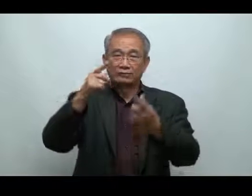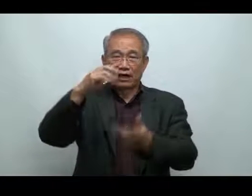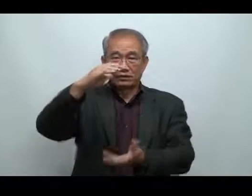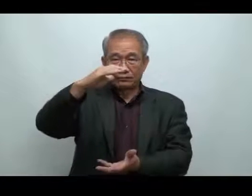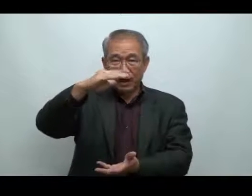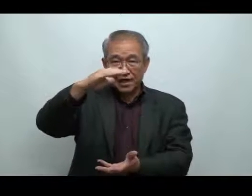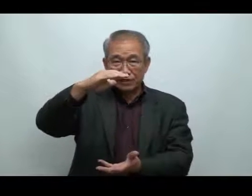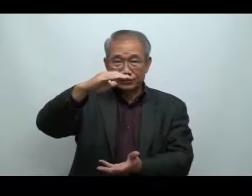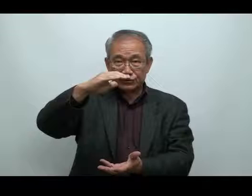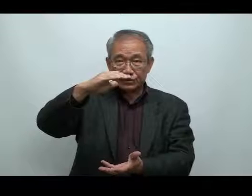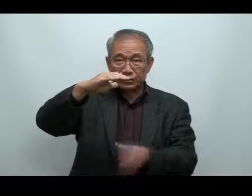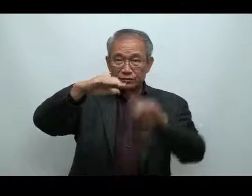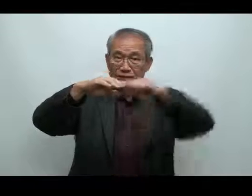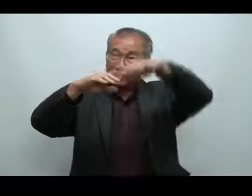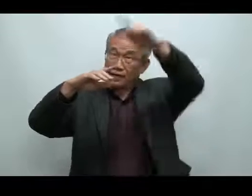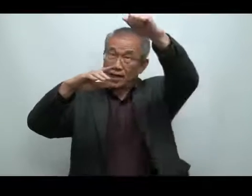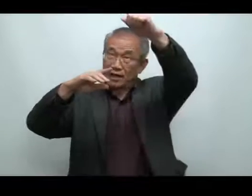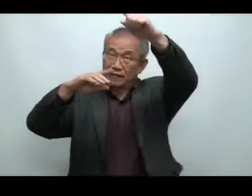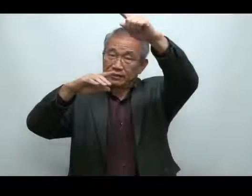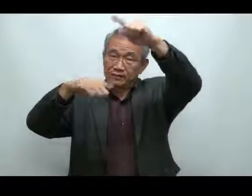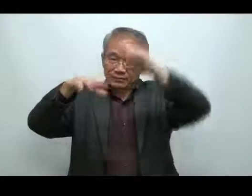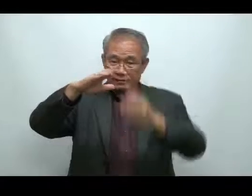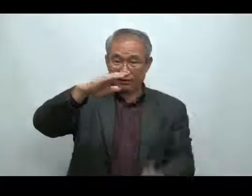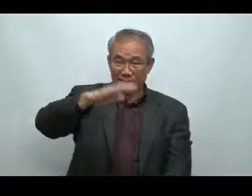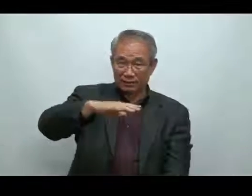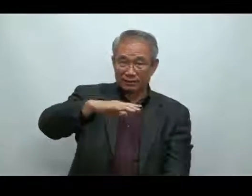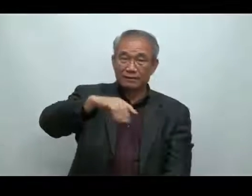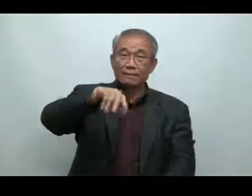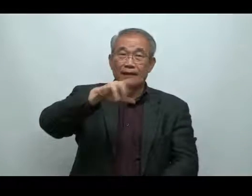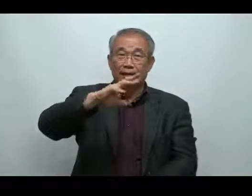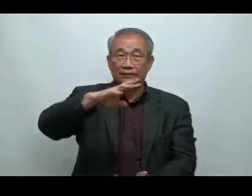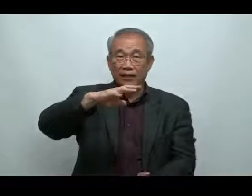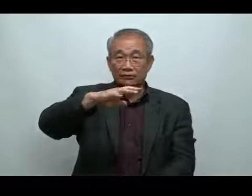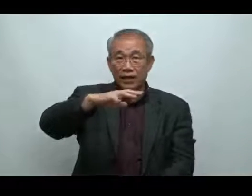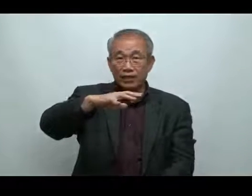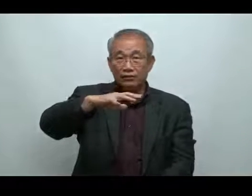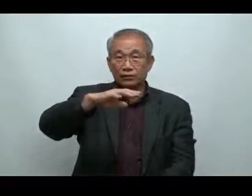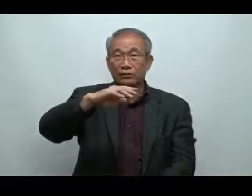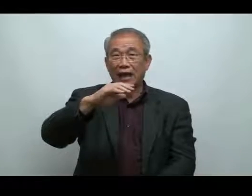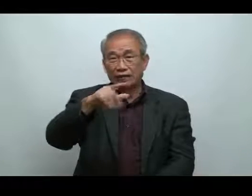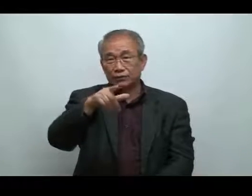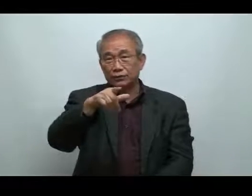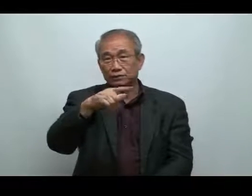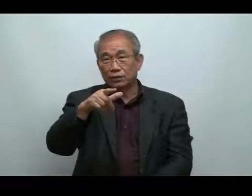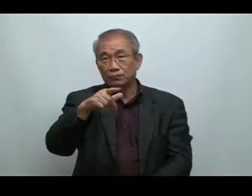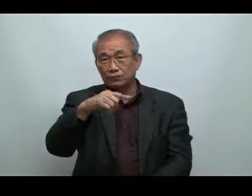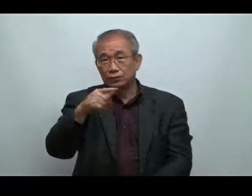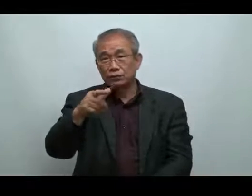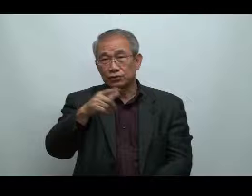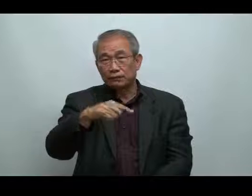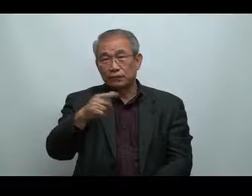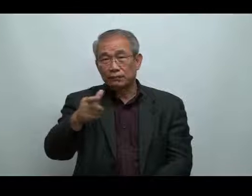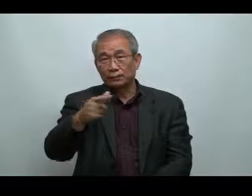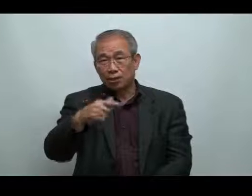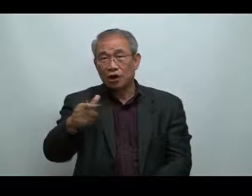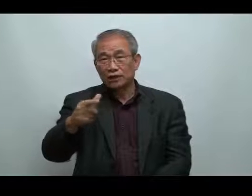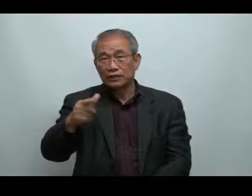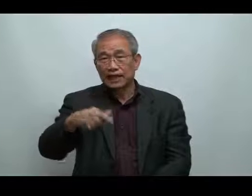that range, not very high, but quite low. That range is actually what usually people talk